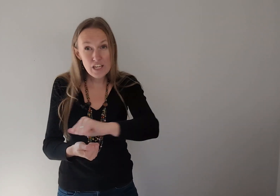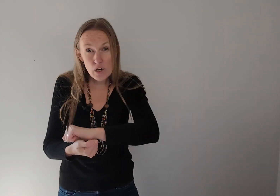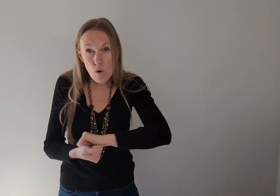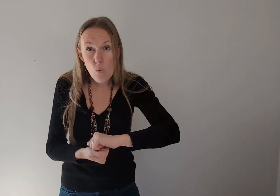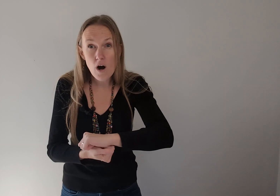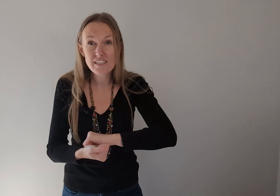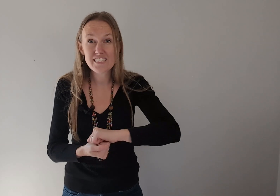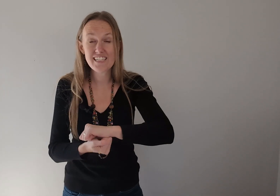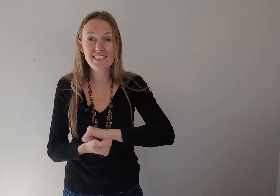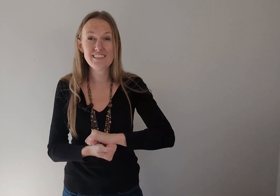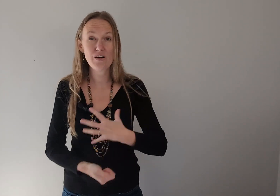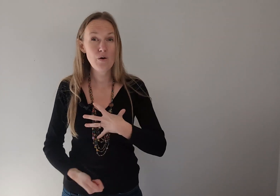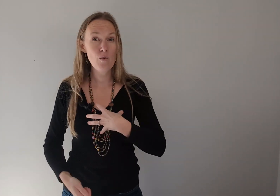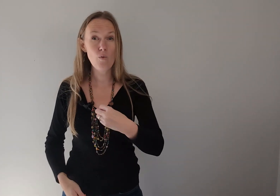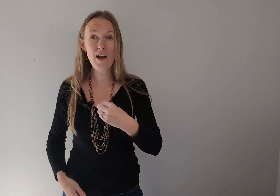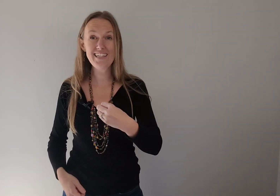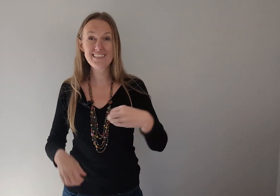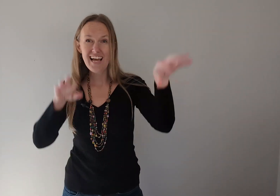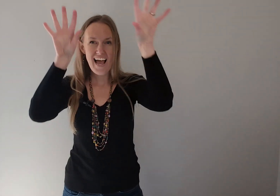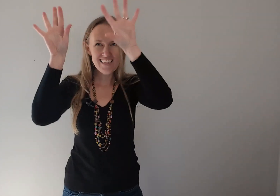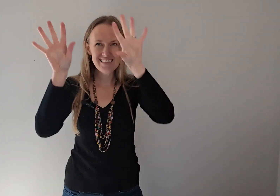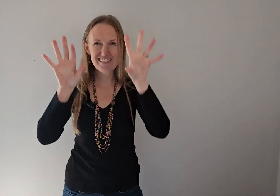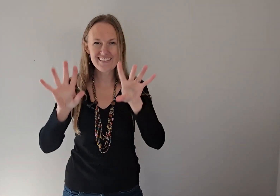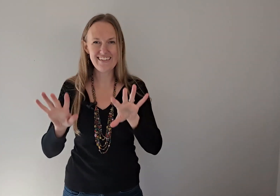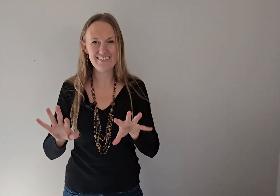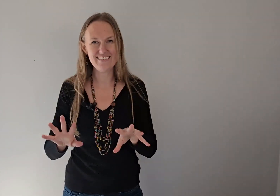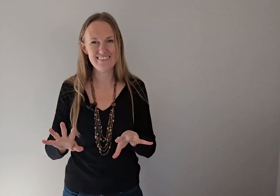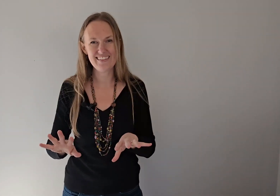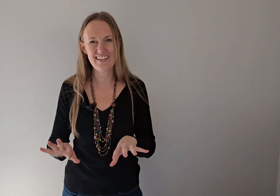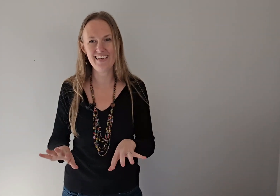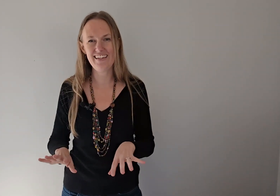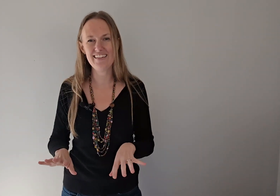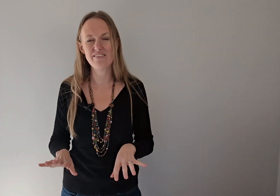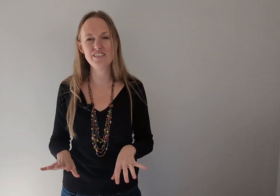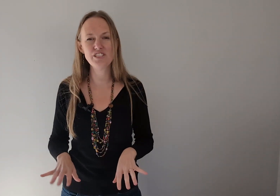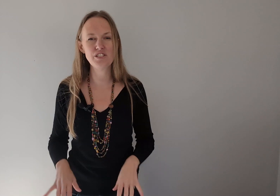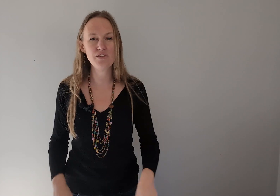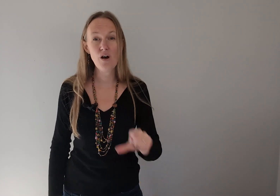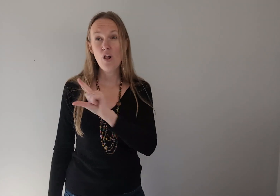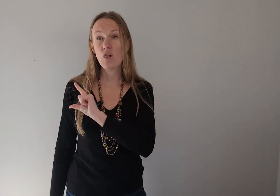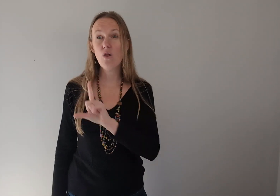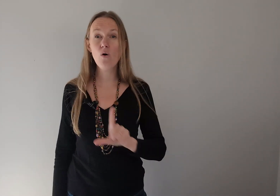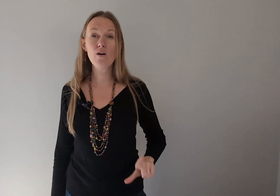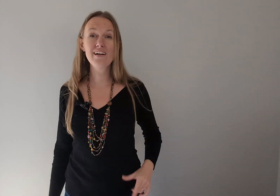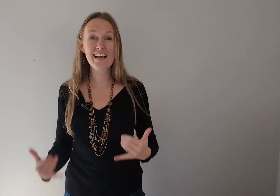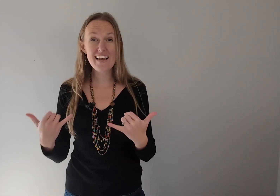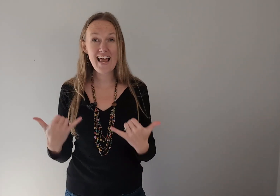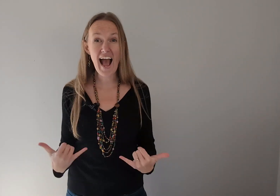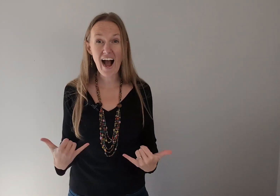He washed it white as snow. Okay, and then verse 2, Lord,